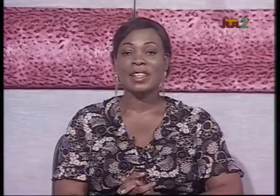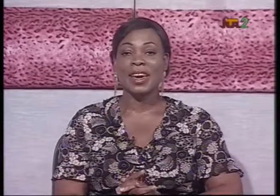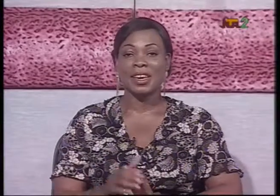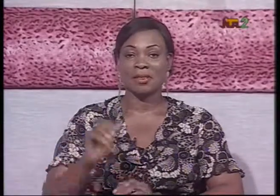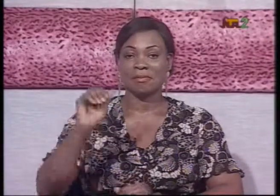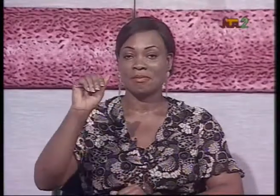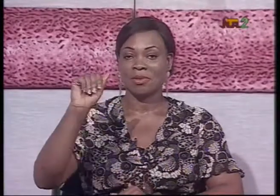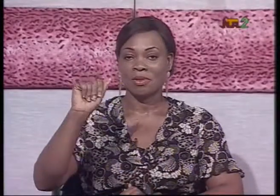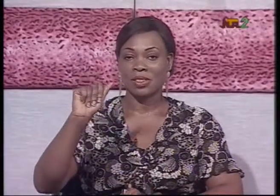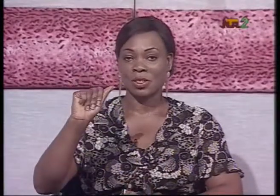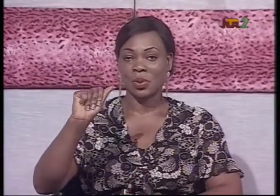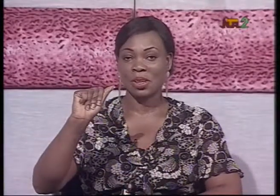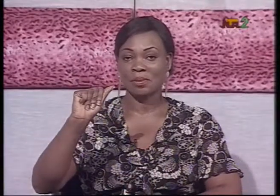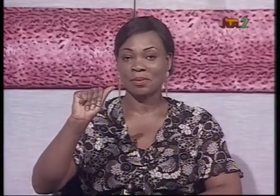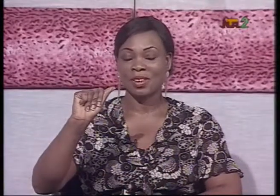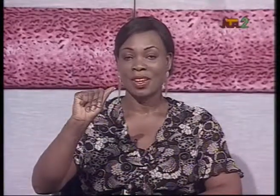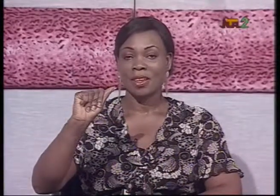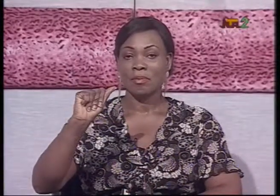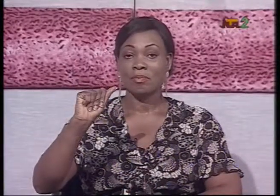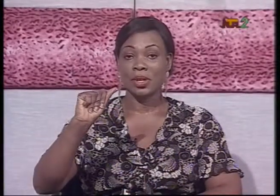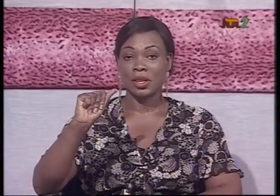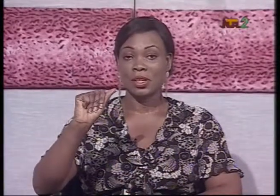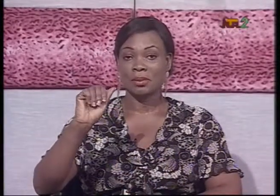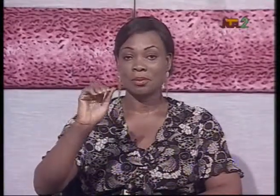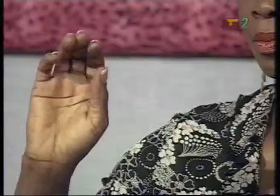A, this way. B,